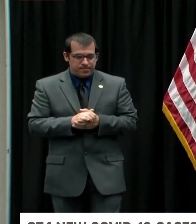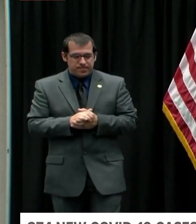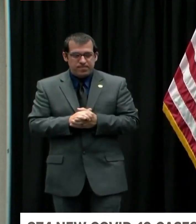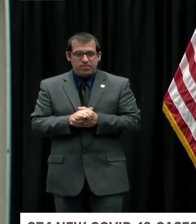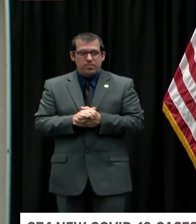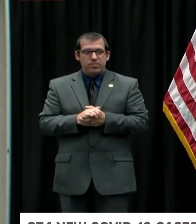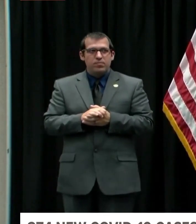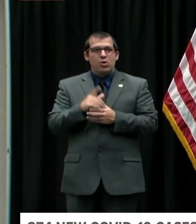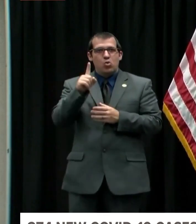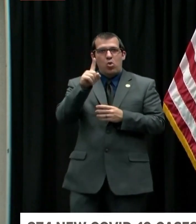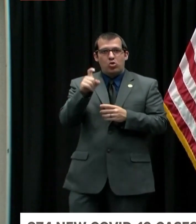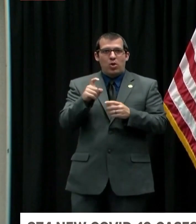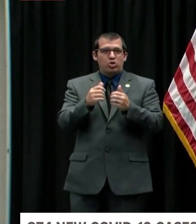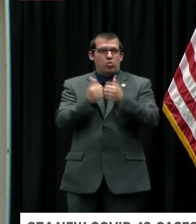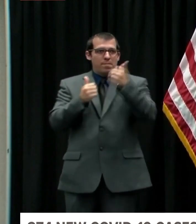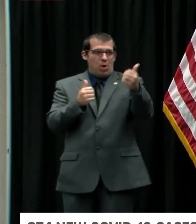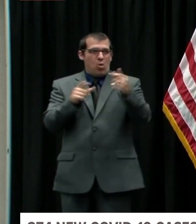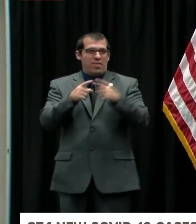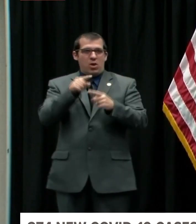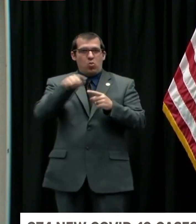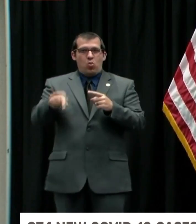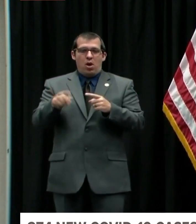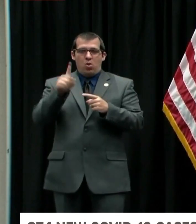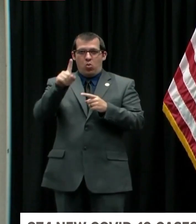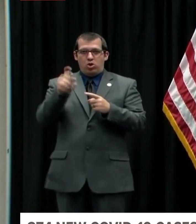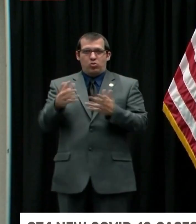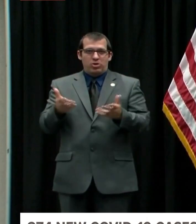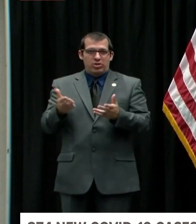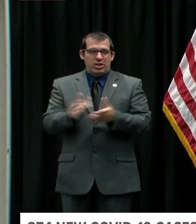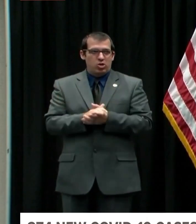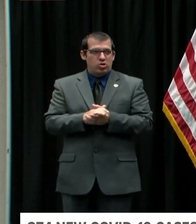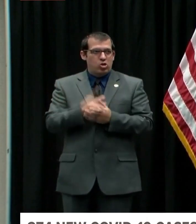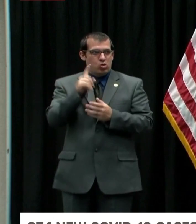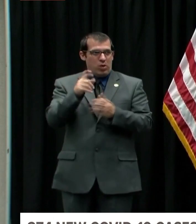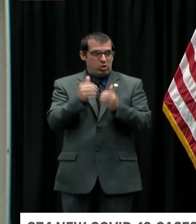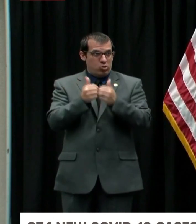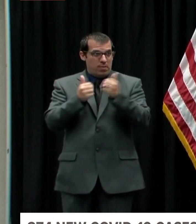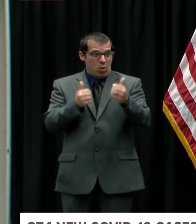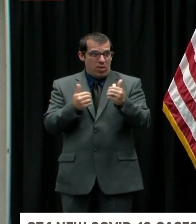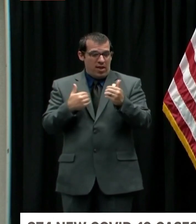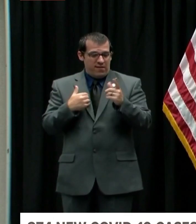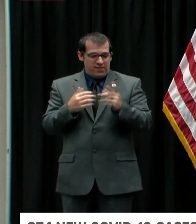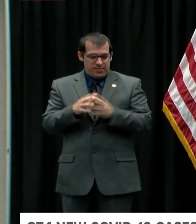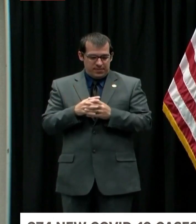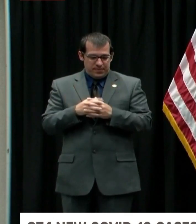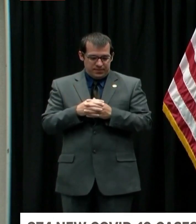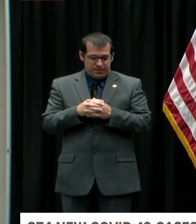Let's take one question remotely, then we'll come back and take one question here. Is there a question remotely?